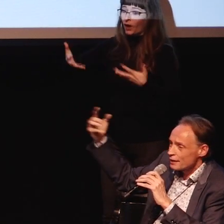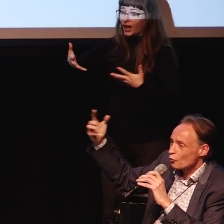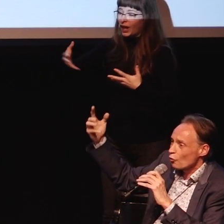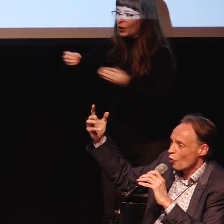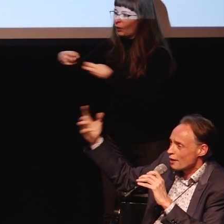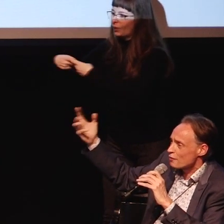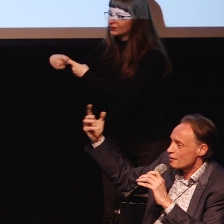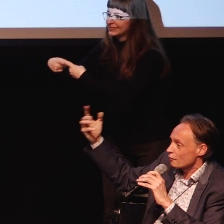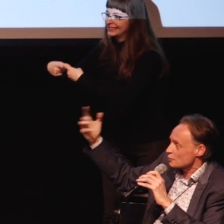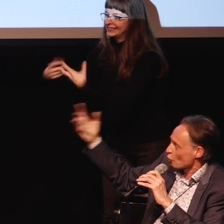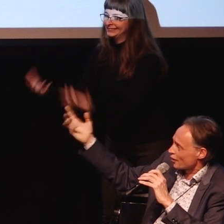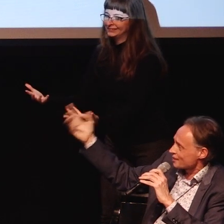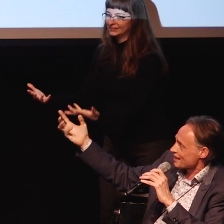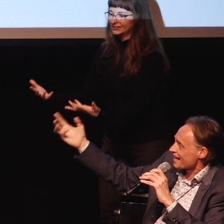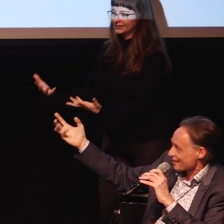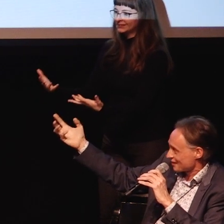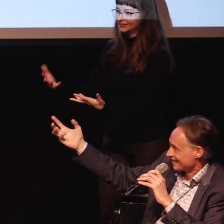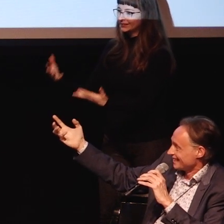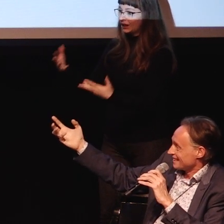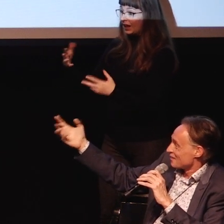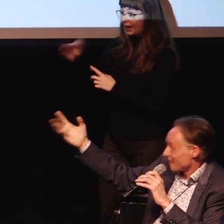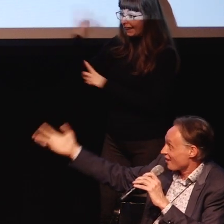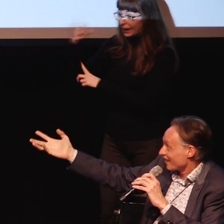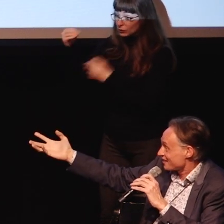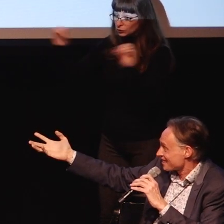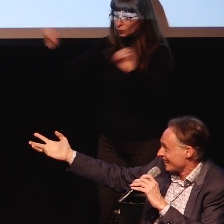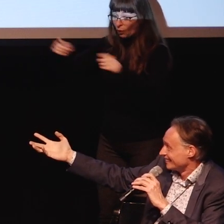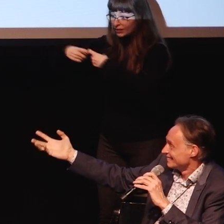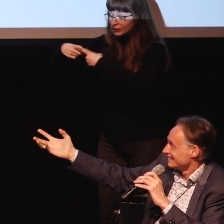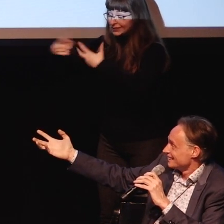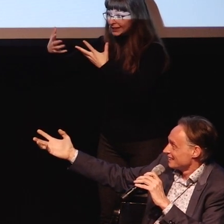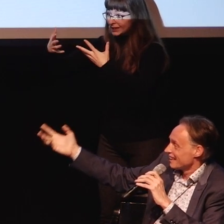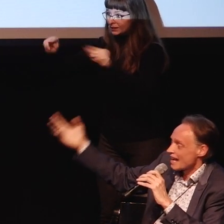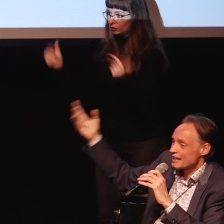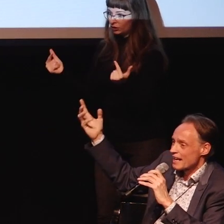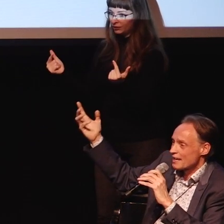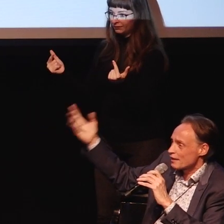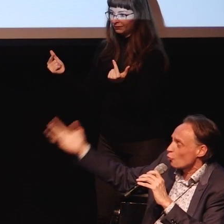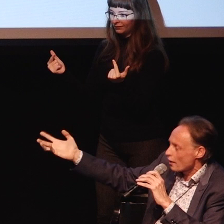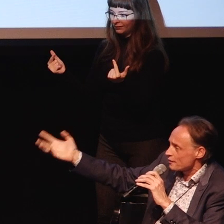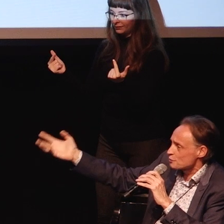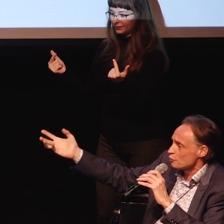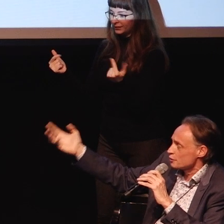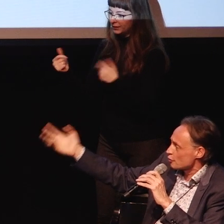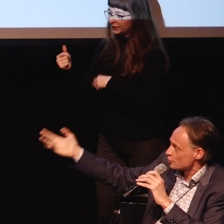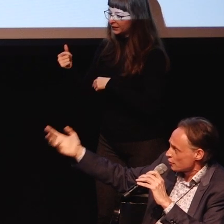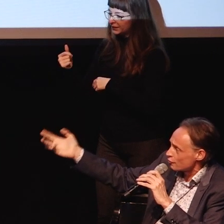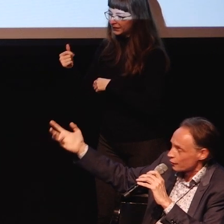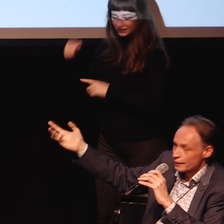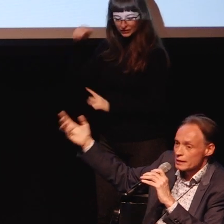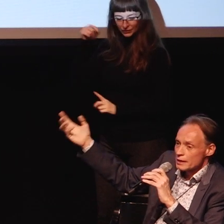And I think one of the, so what good is a lighthouse without electricity? And I think what this movie